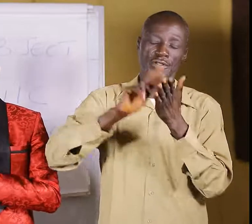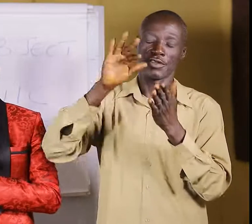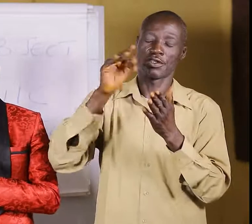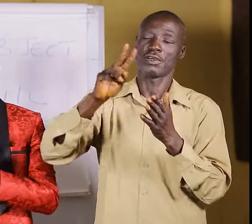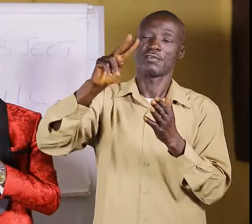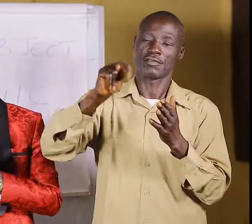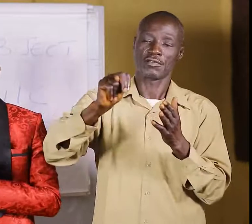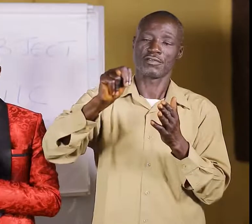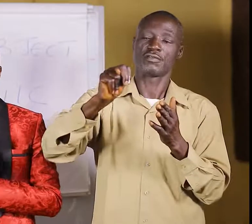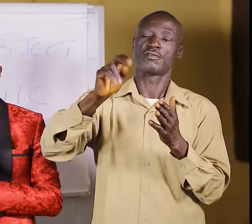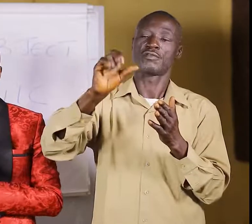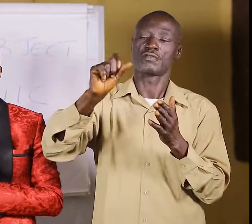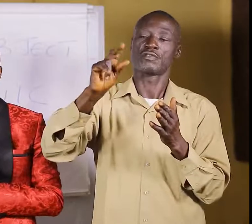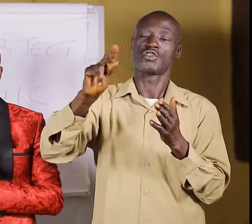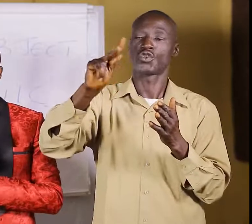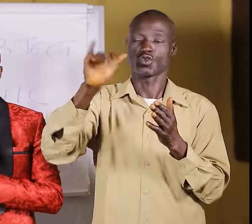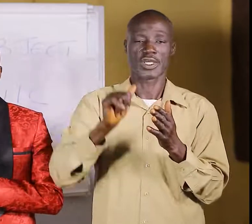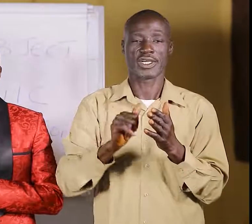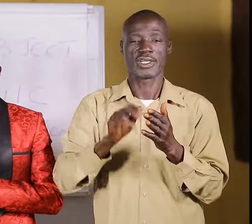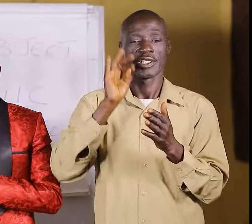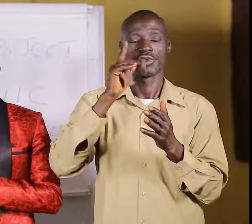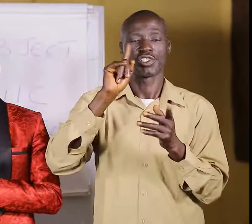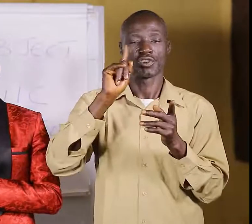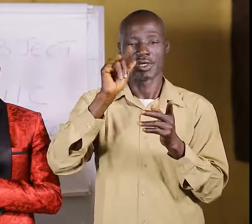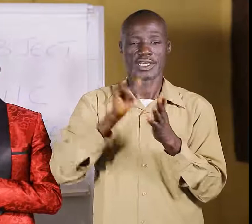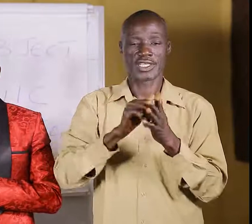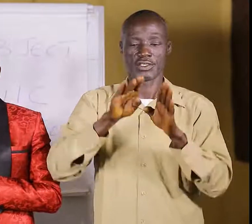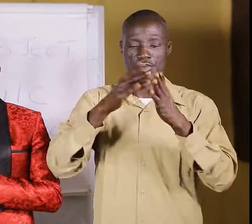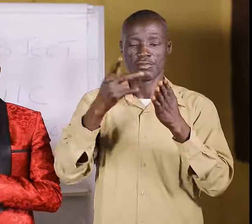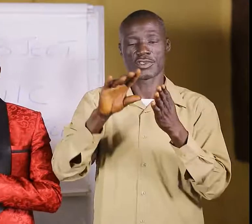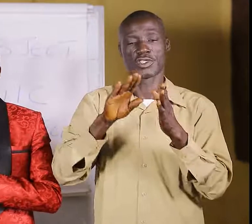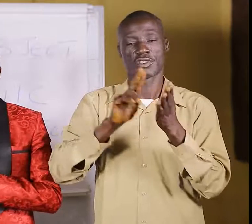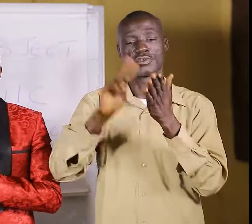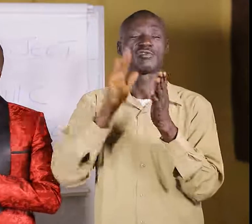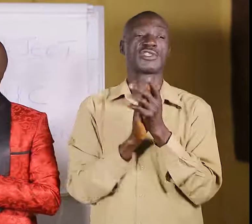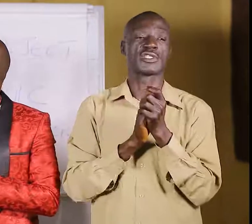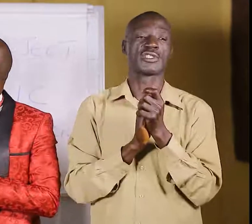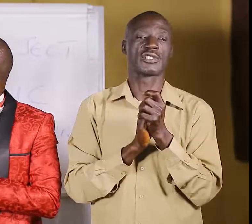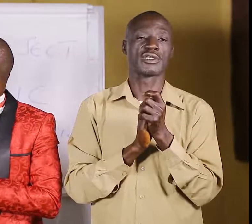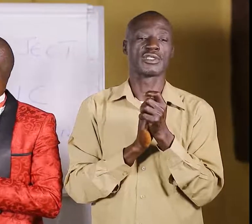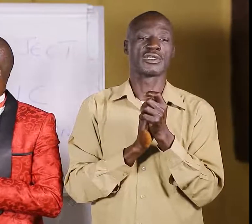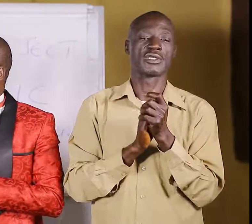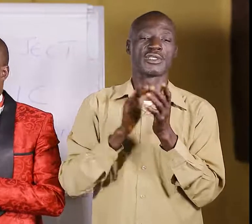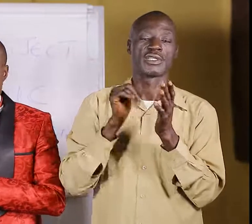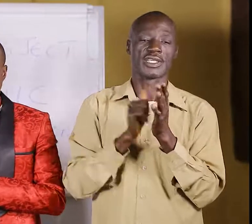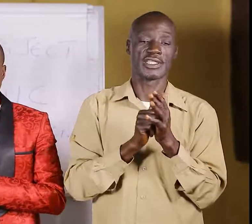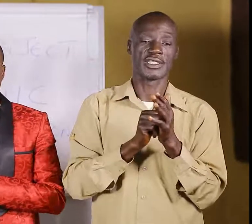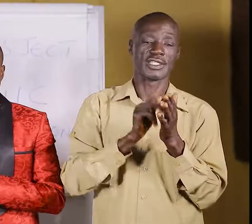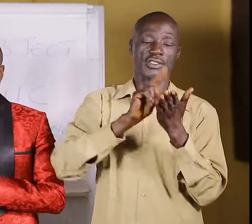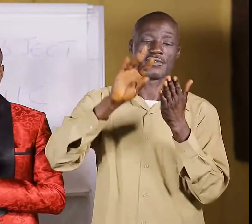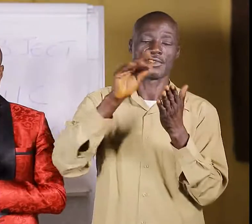to educational development in Nigeria. He laid the foundation of the University of